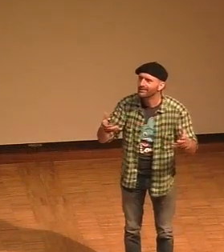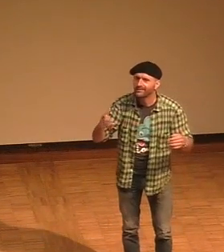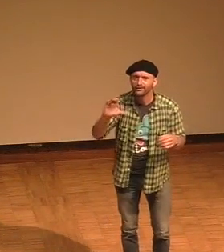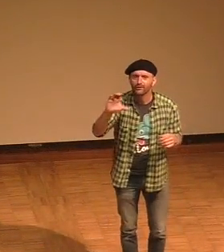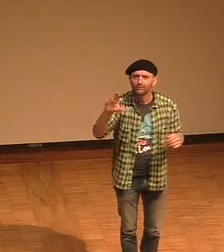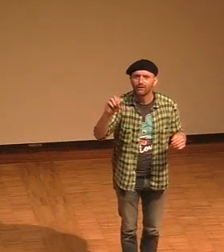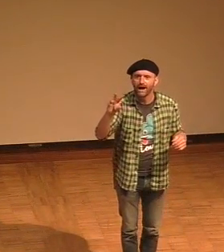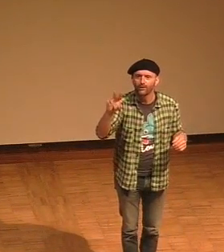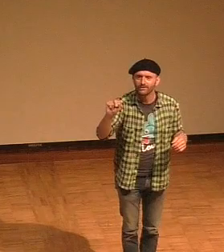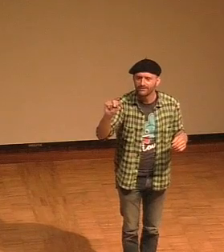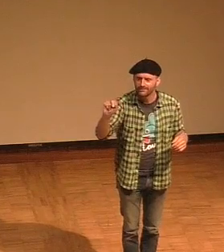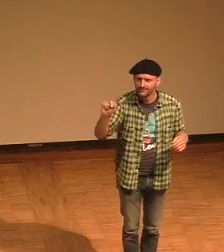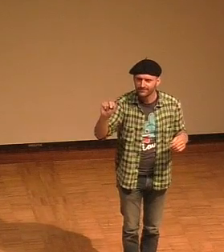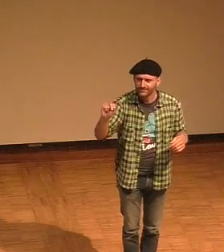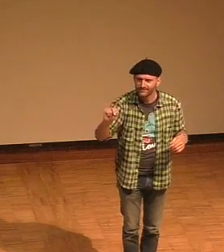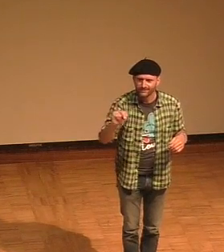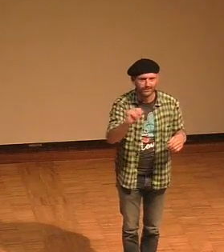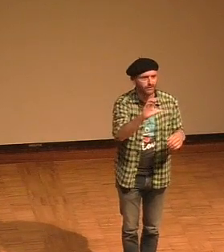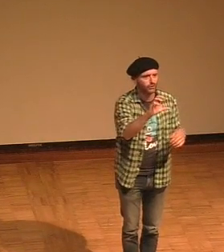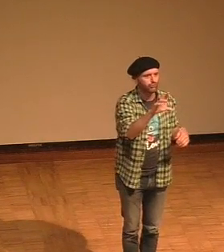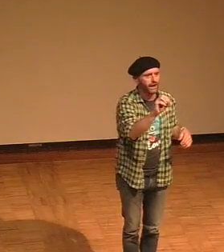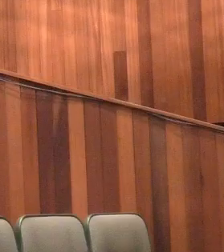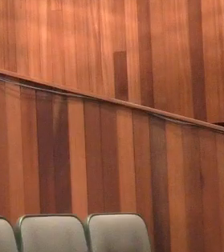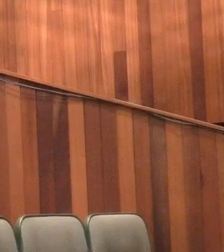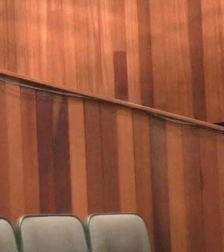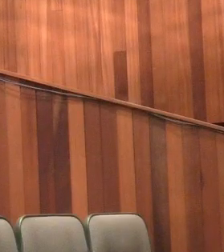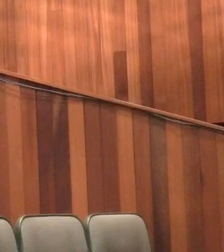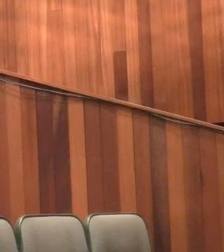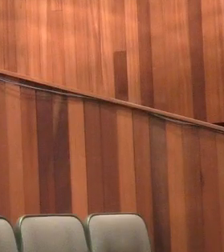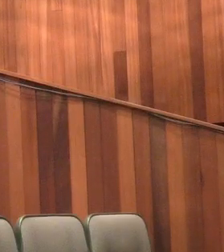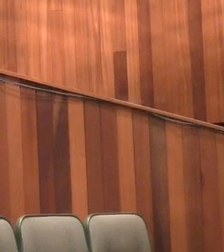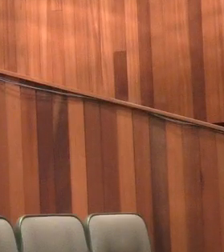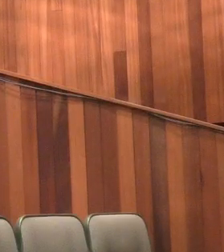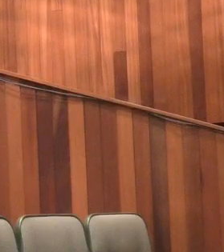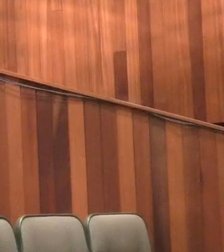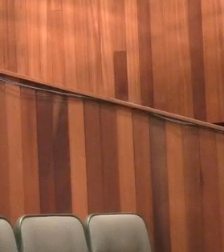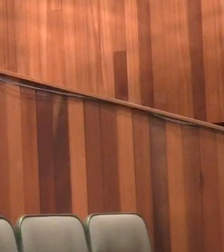What do you call that? The crown. You call it a crown.